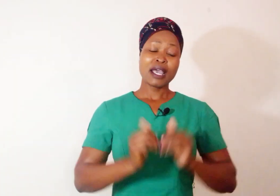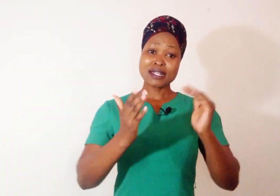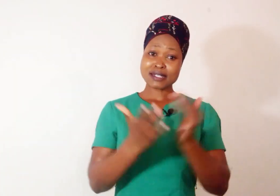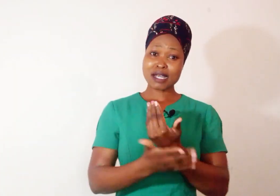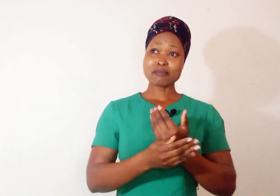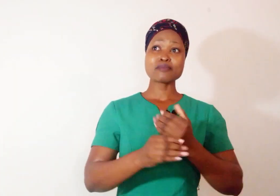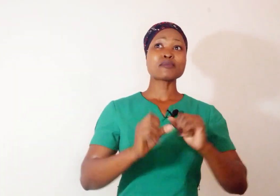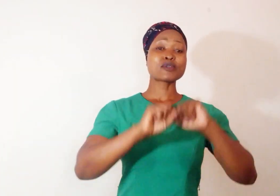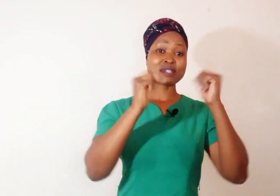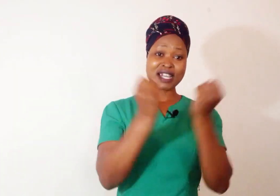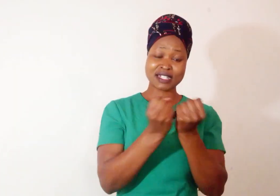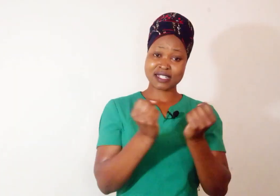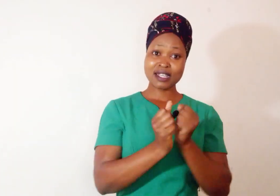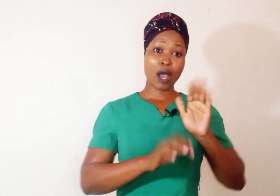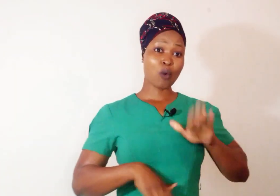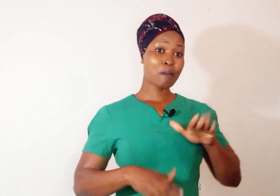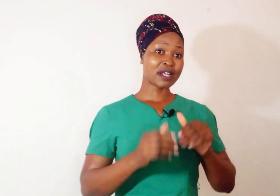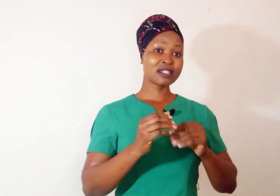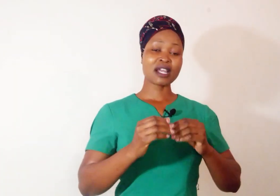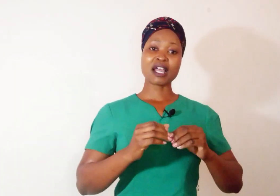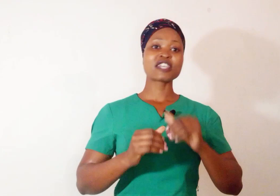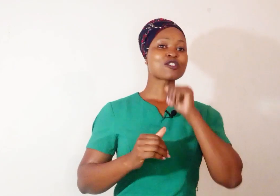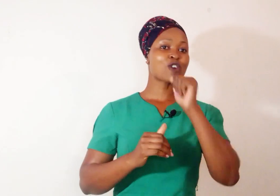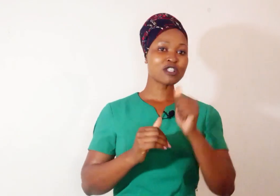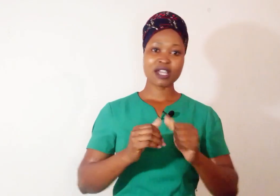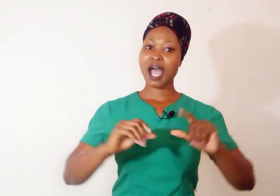In some society, a woman is not